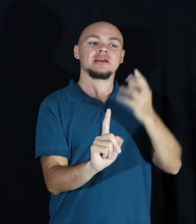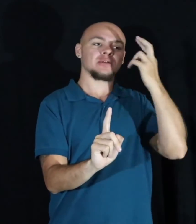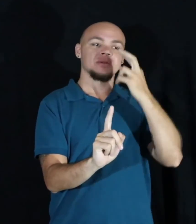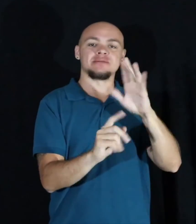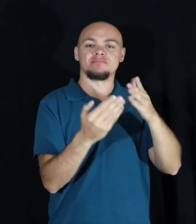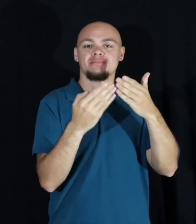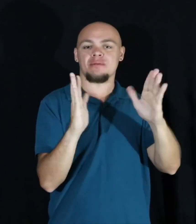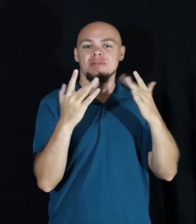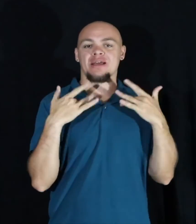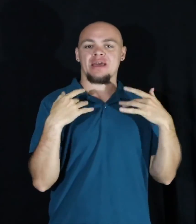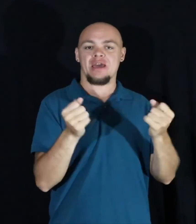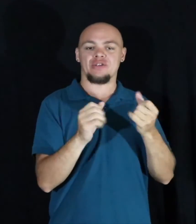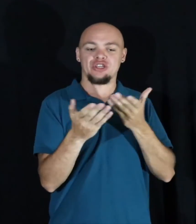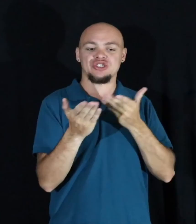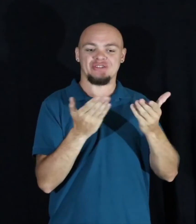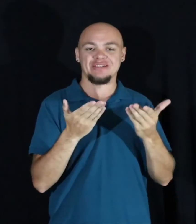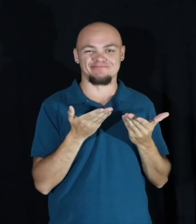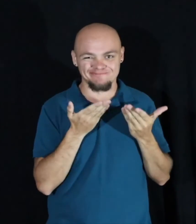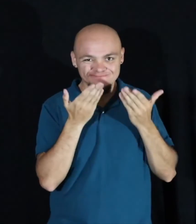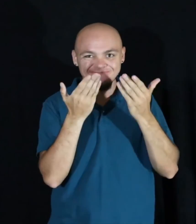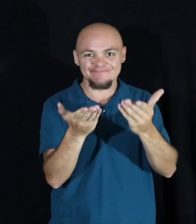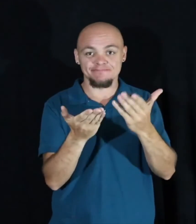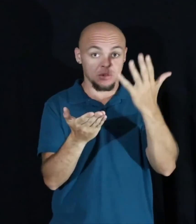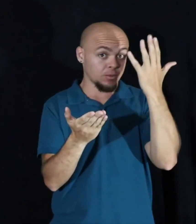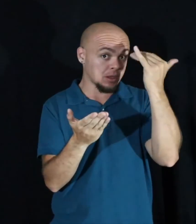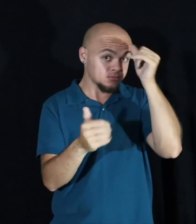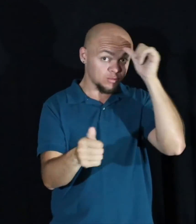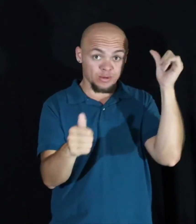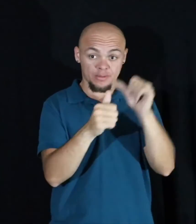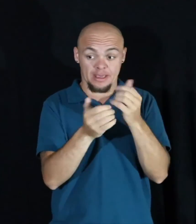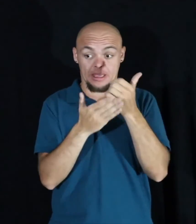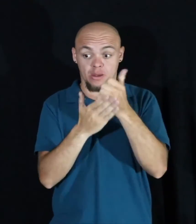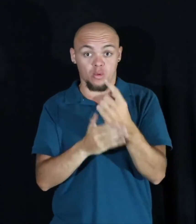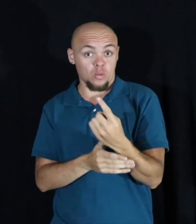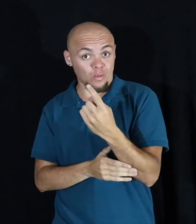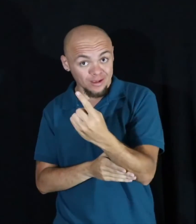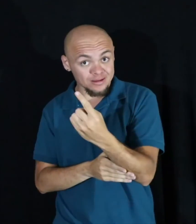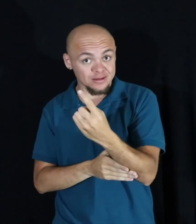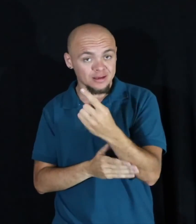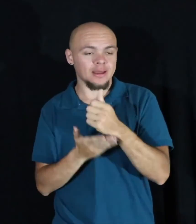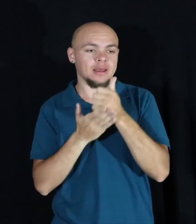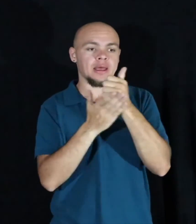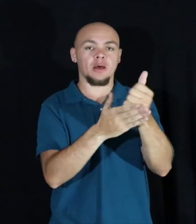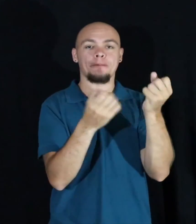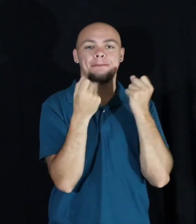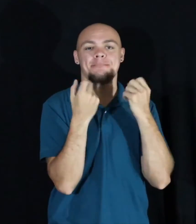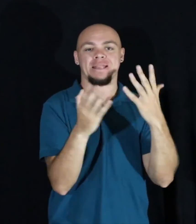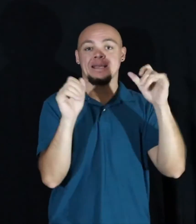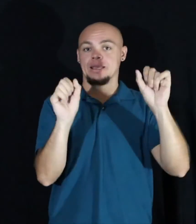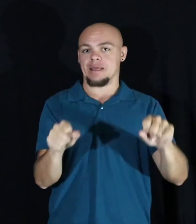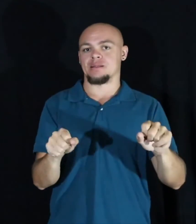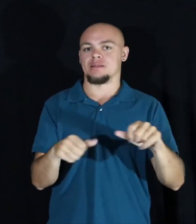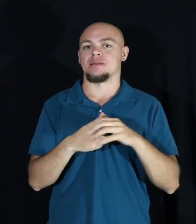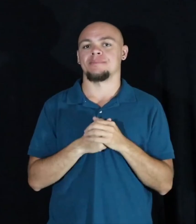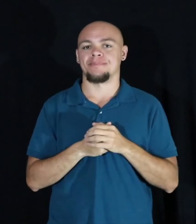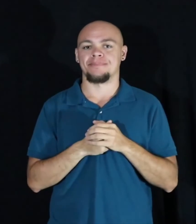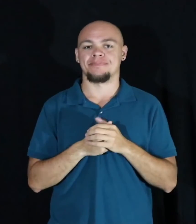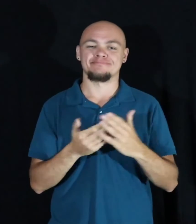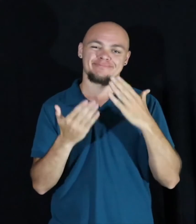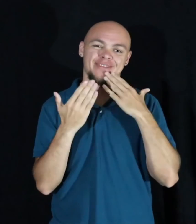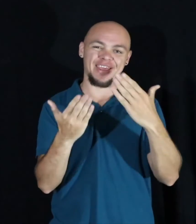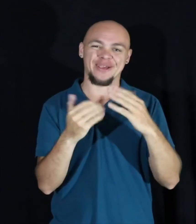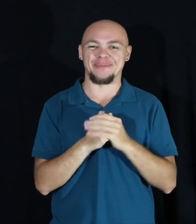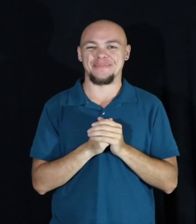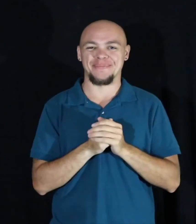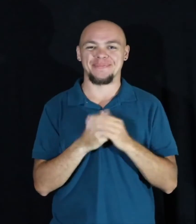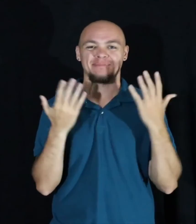health. Because remember, when we help one, we can help many. Thank you.